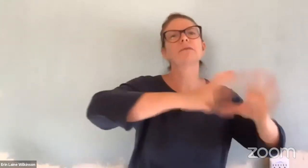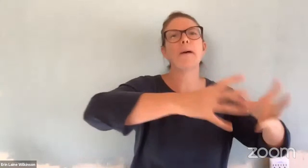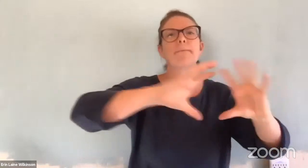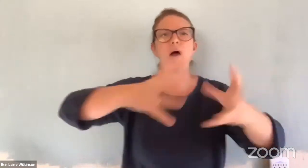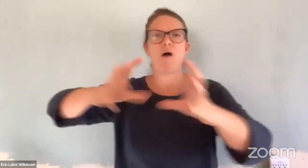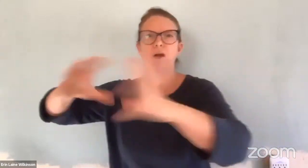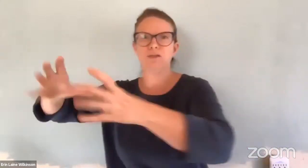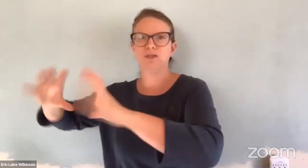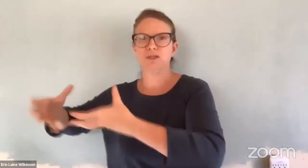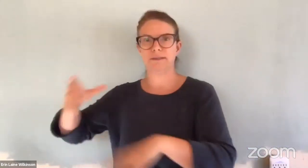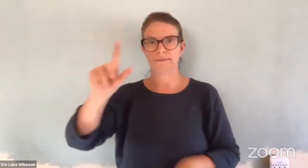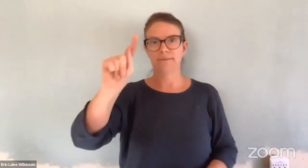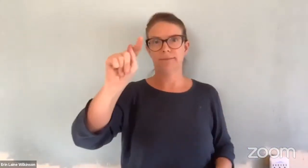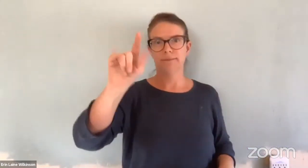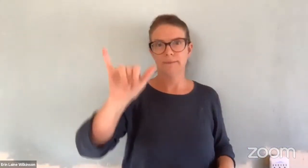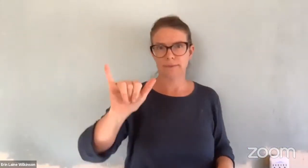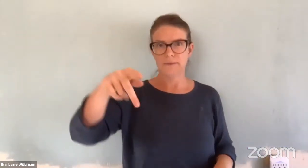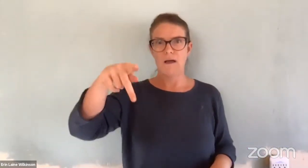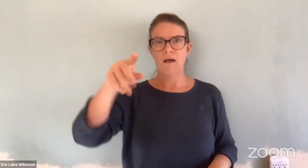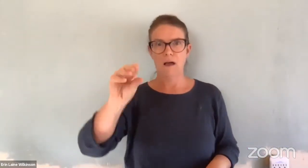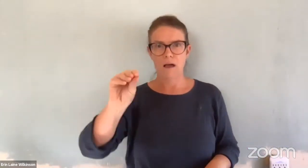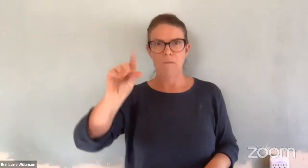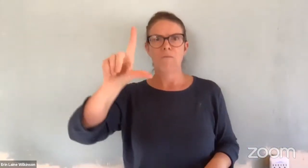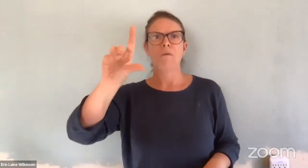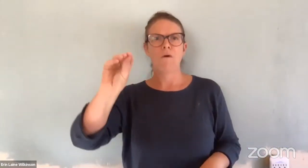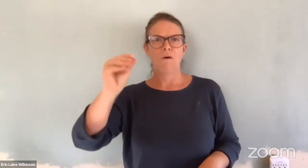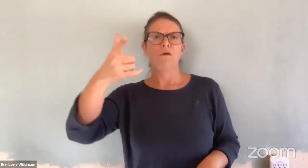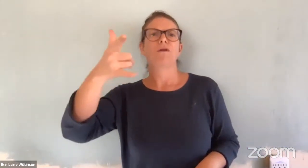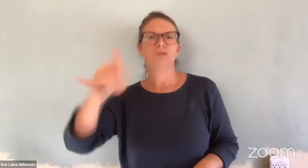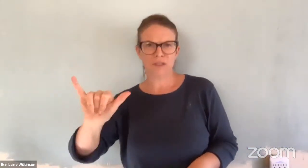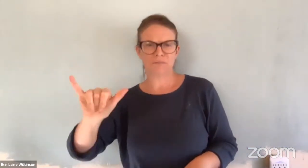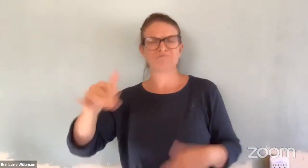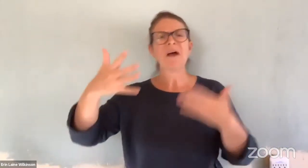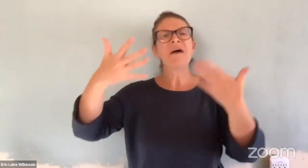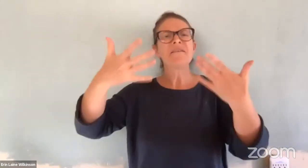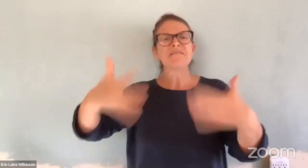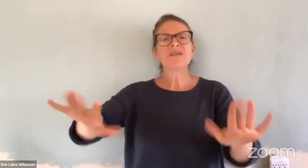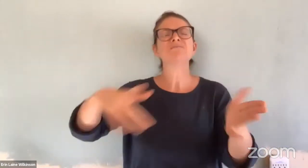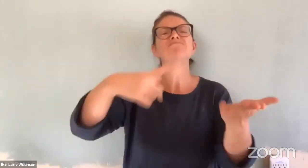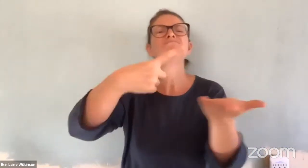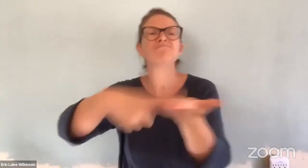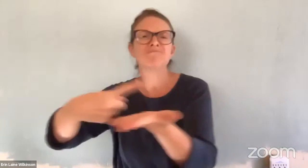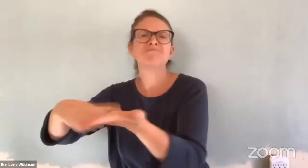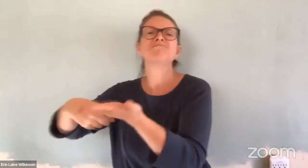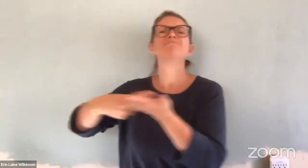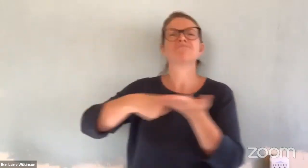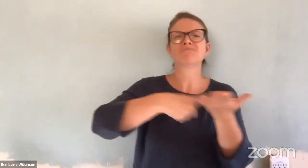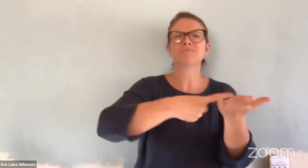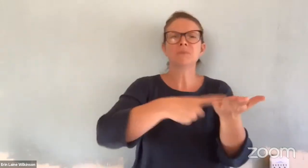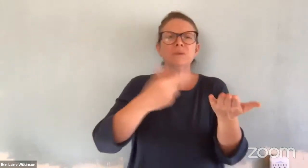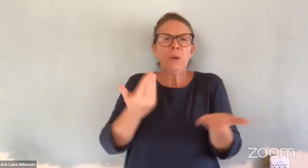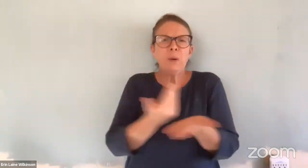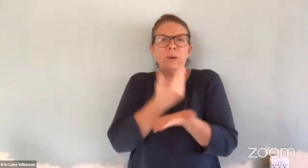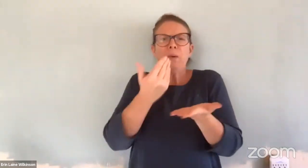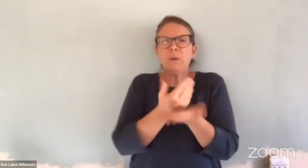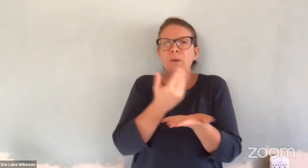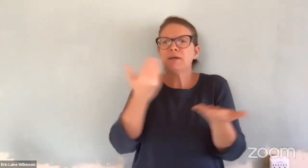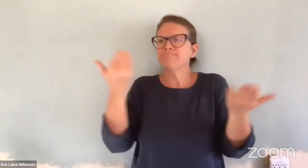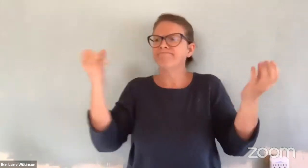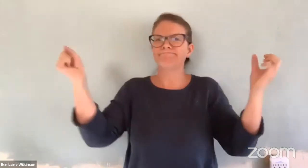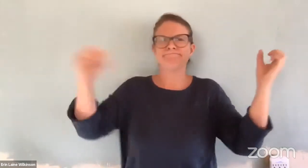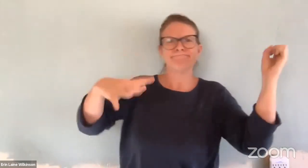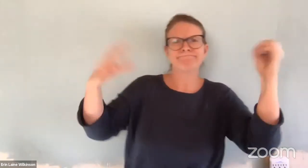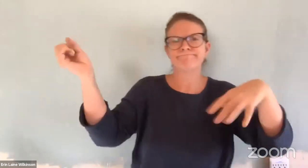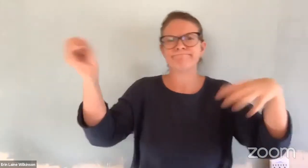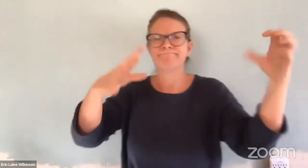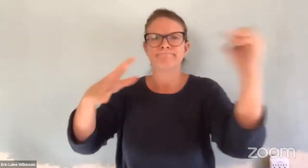our analysis and our study of sign language, and specifically within sign language typology, there's been